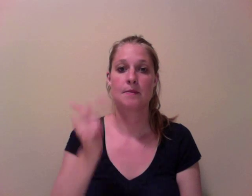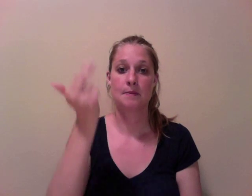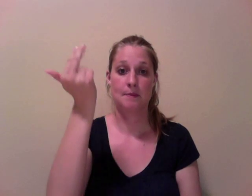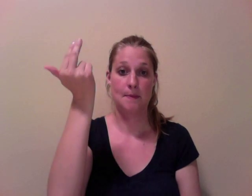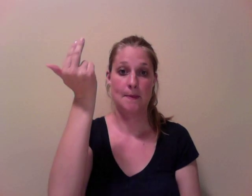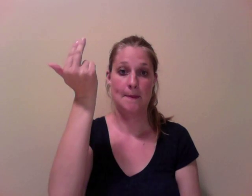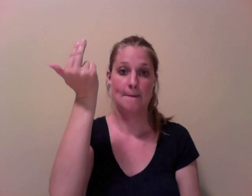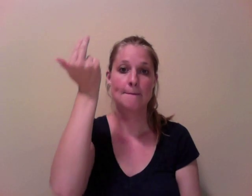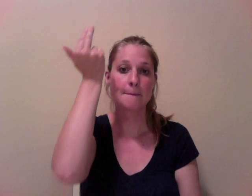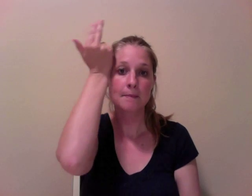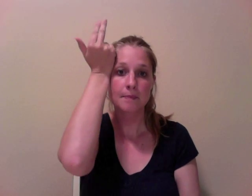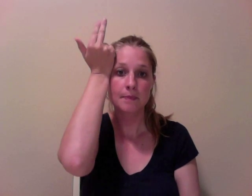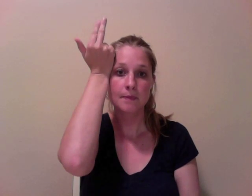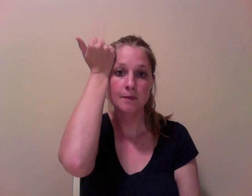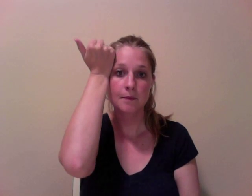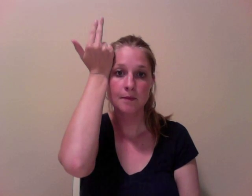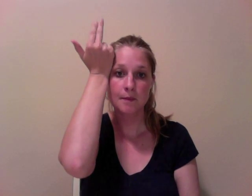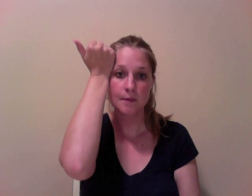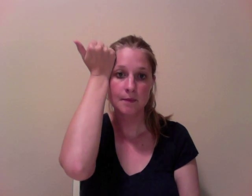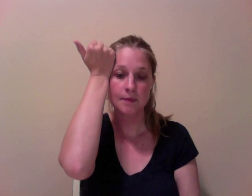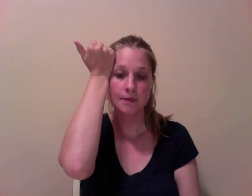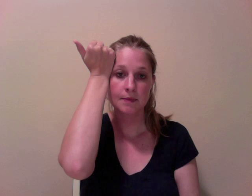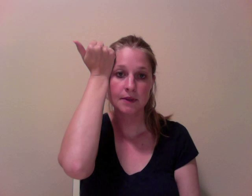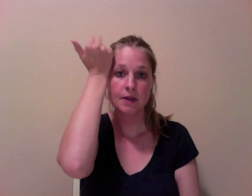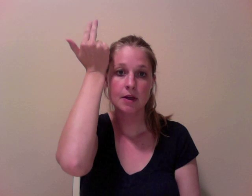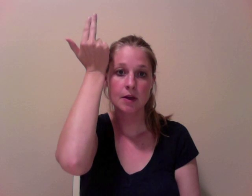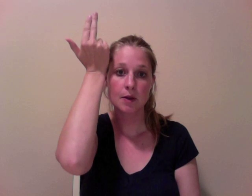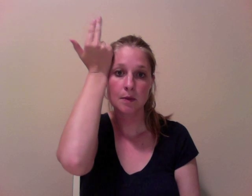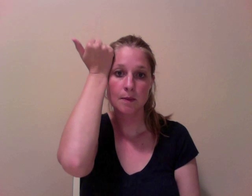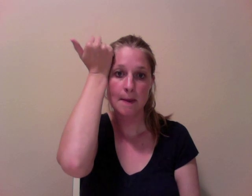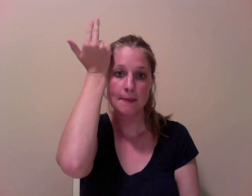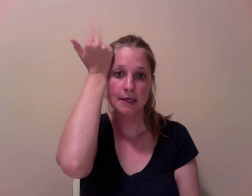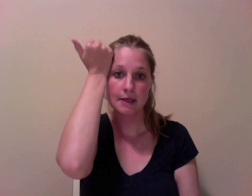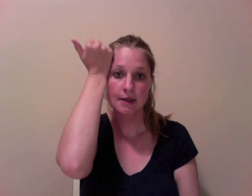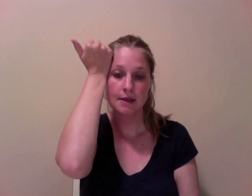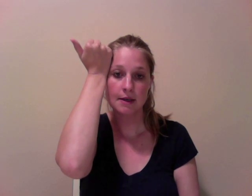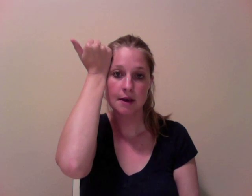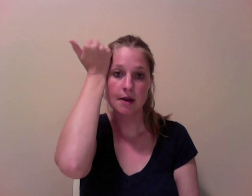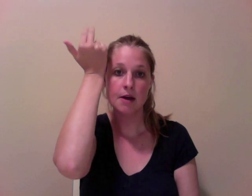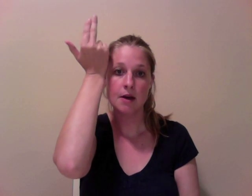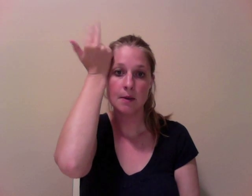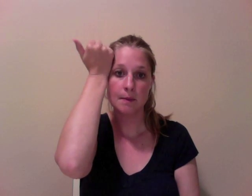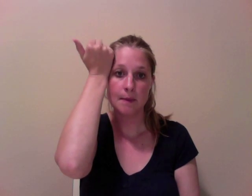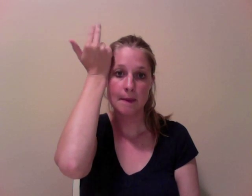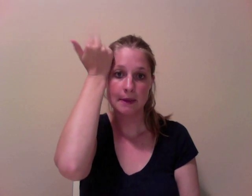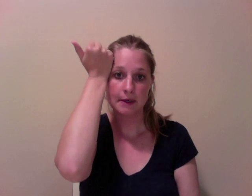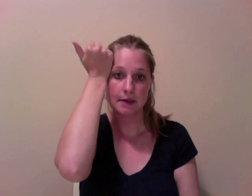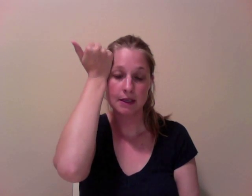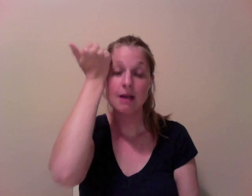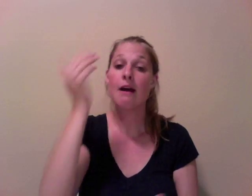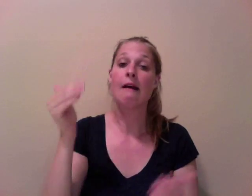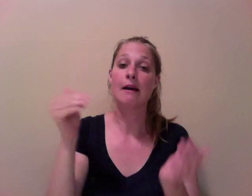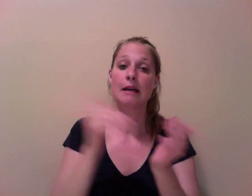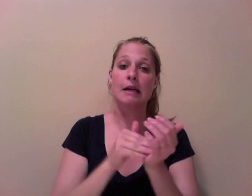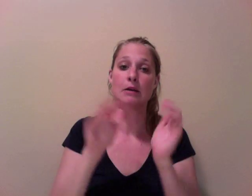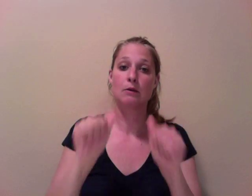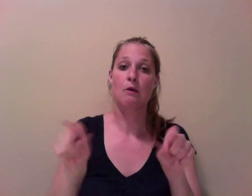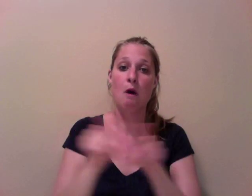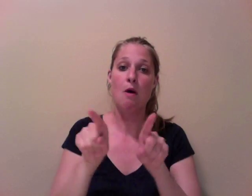Okay, for a rabbit, your right hand is going to go to the right hand side of your face and your fingers are going to be facing backwards. Again,